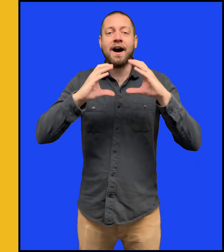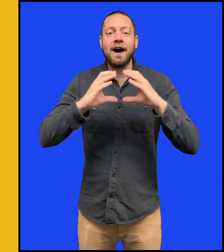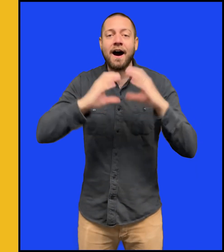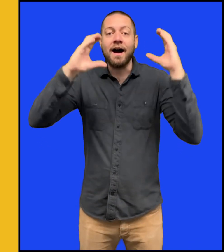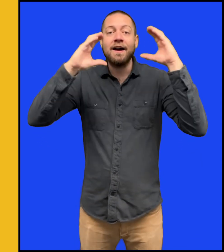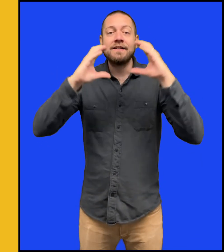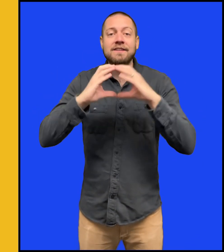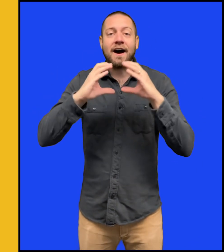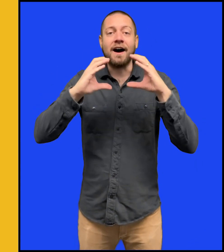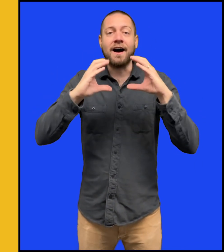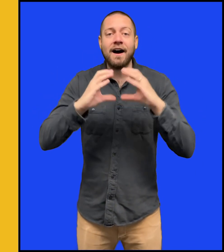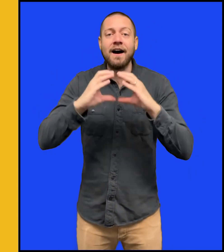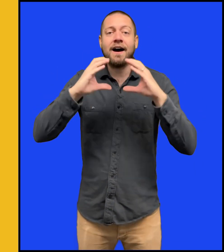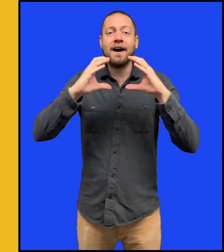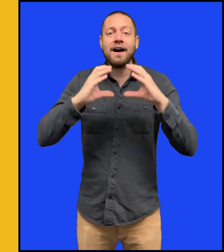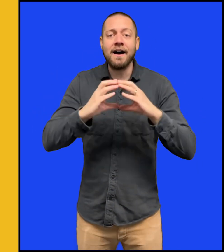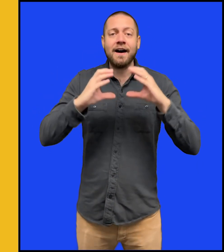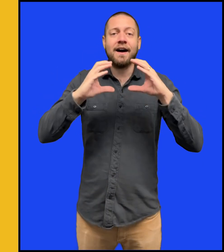Ta,